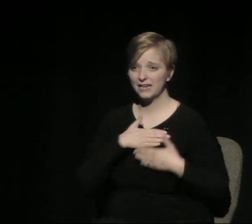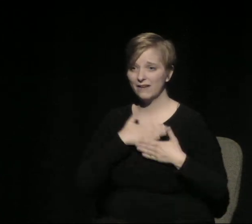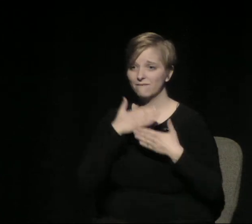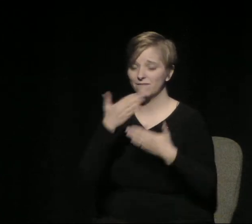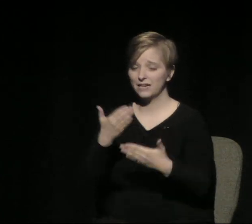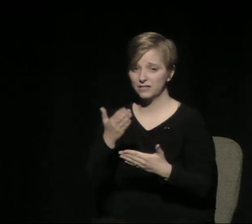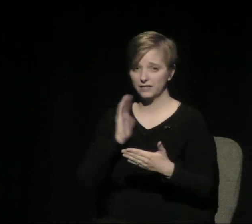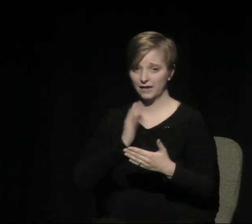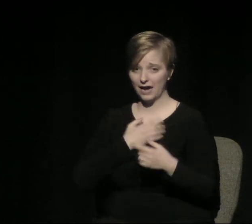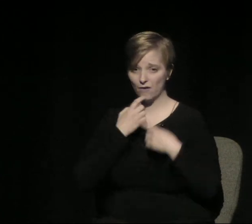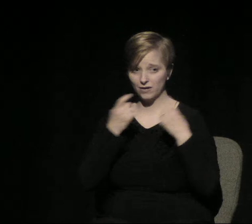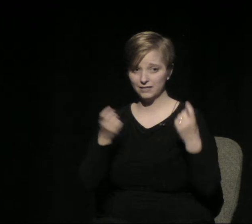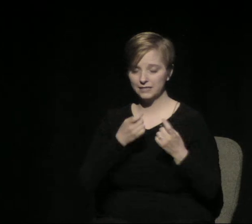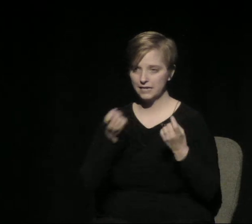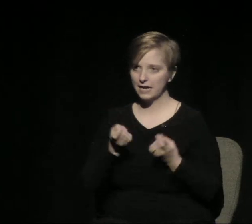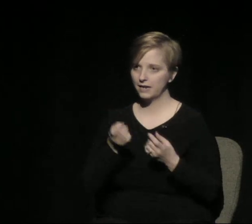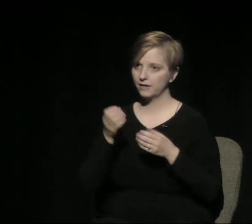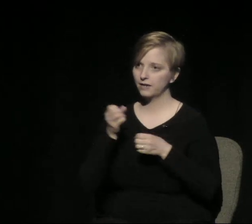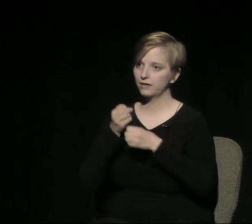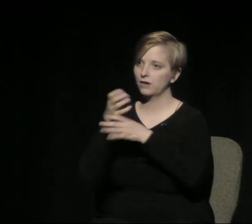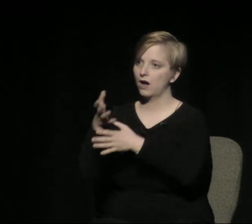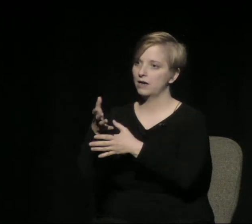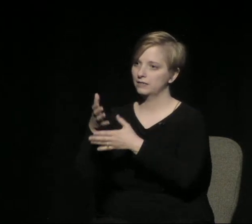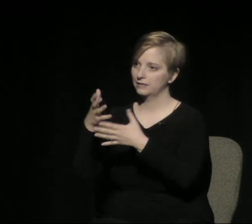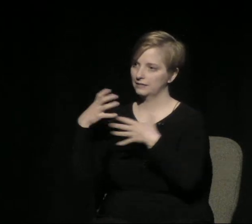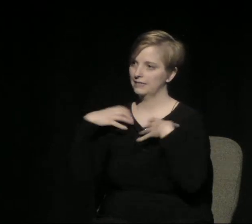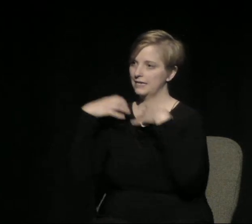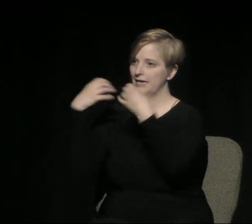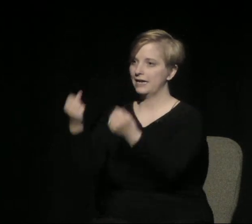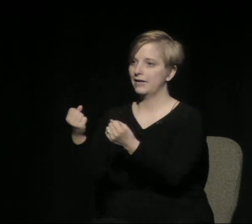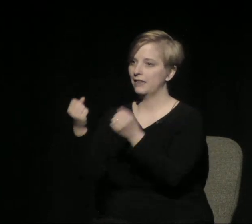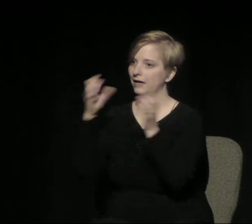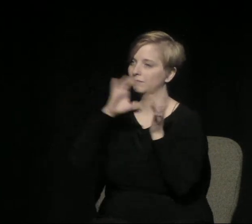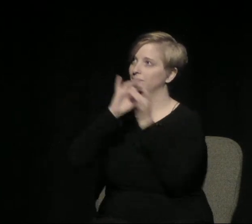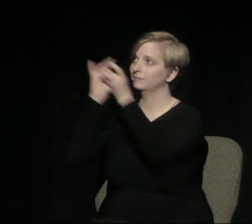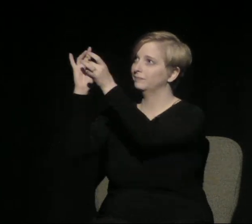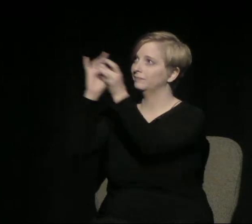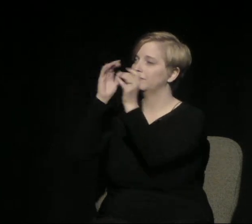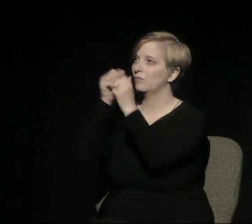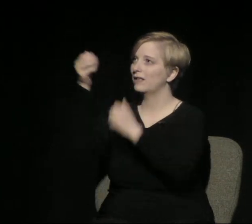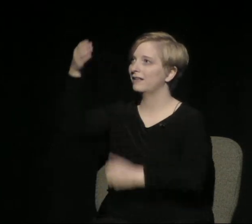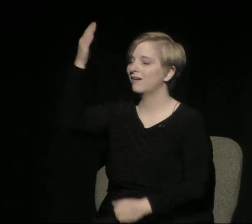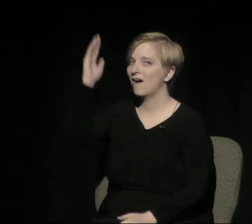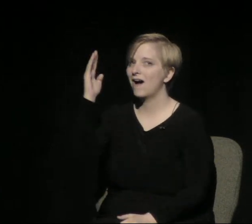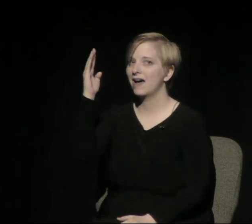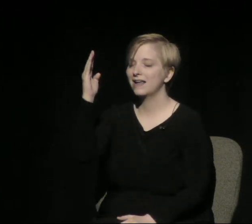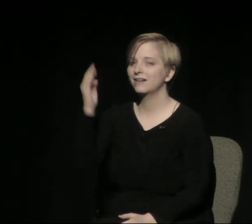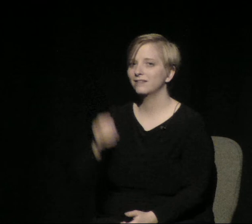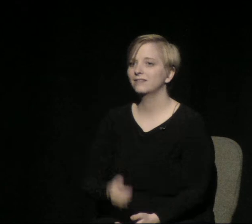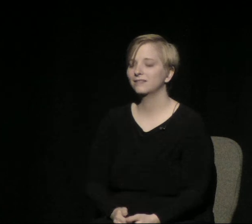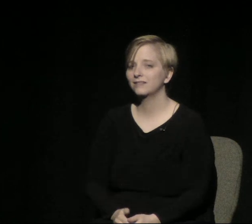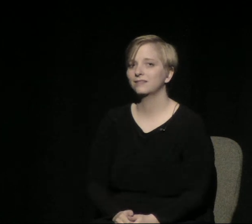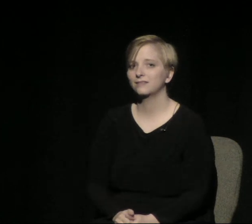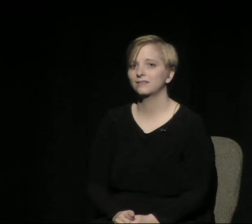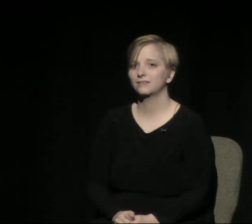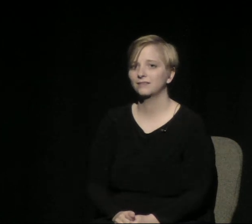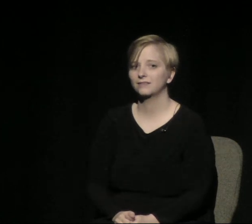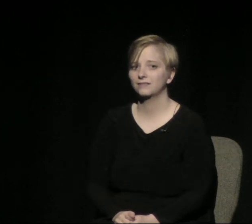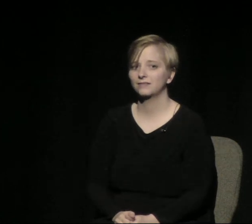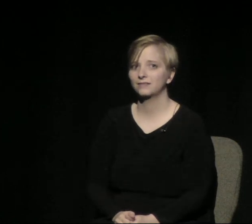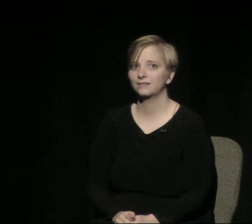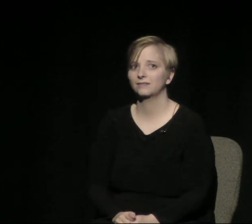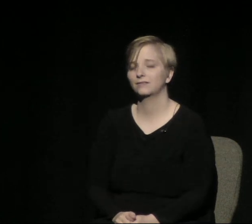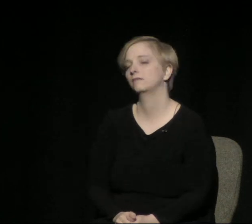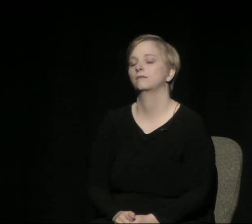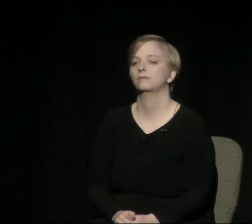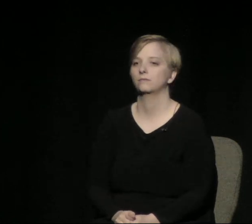Confession of sin leads to restoration with God. And let's never forget what it cost. On the